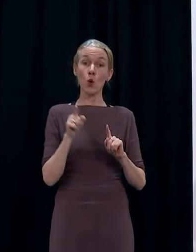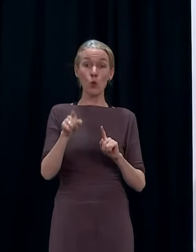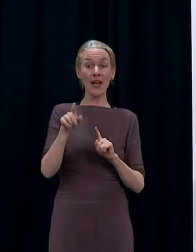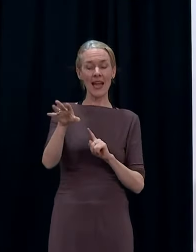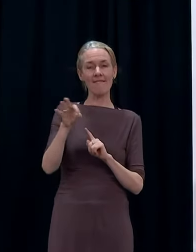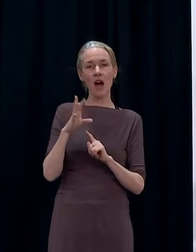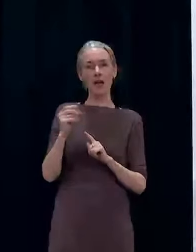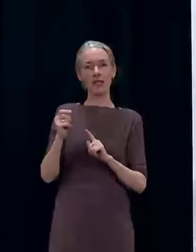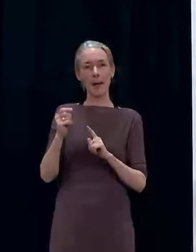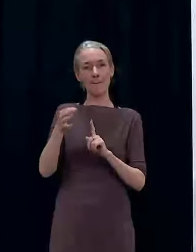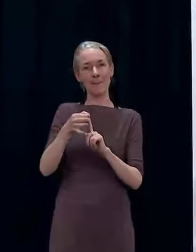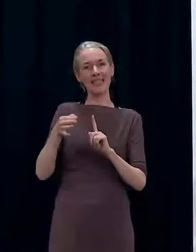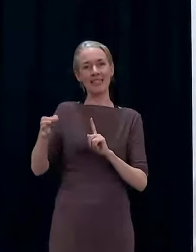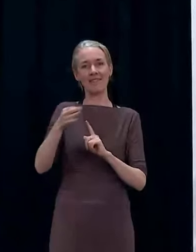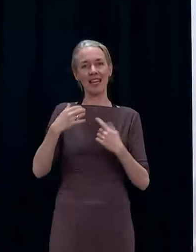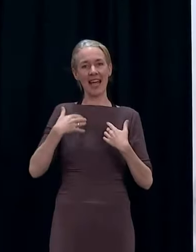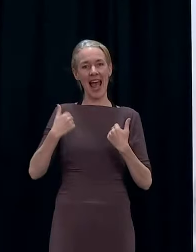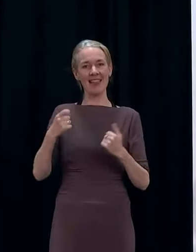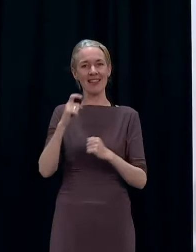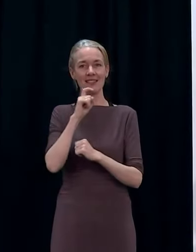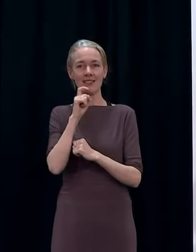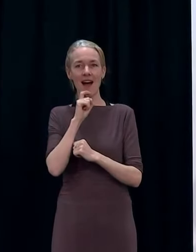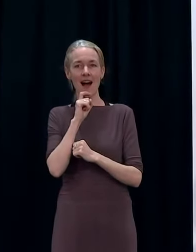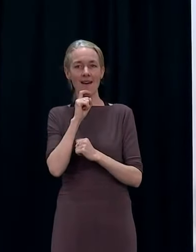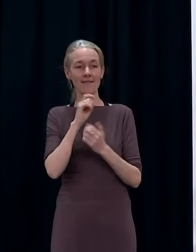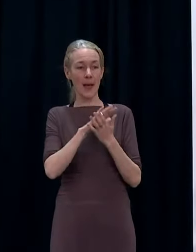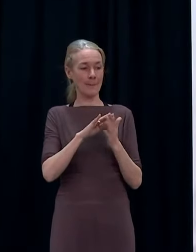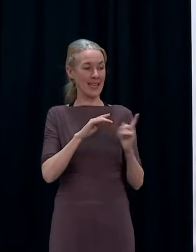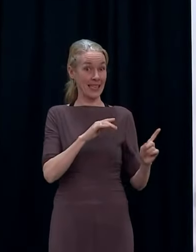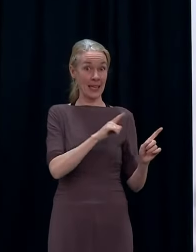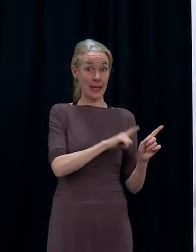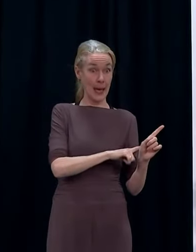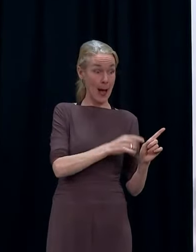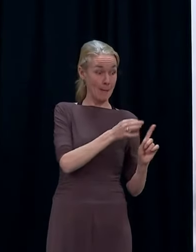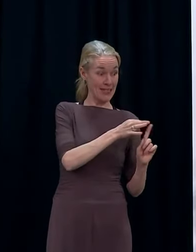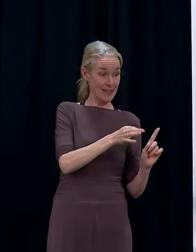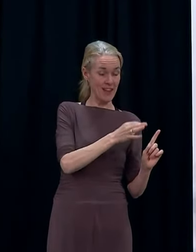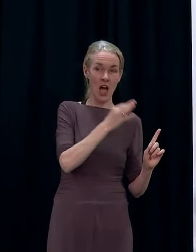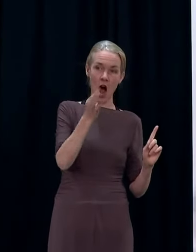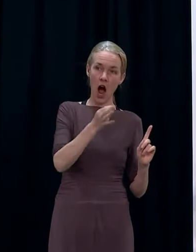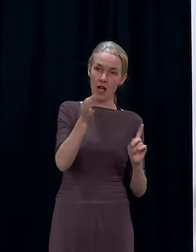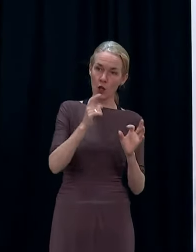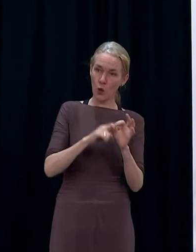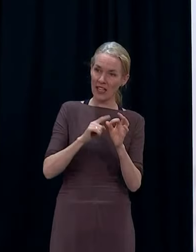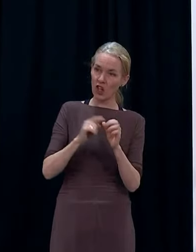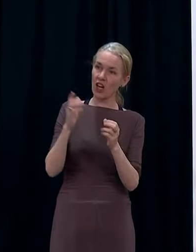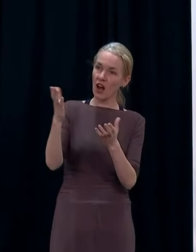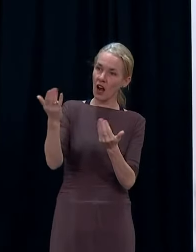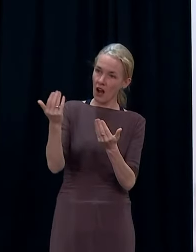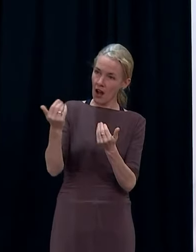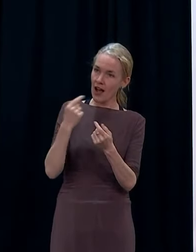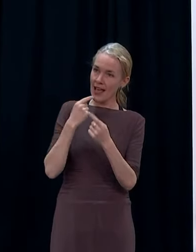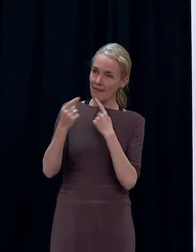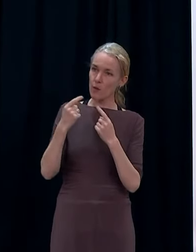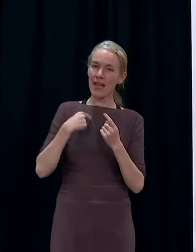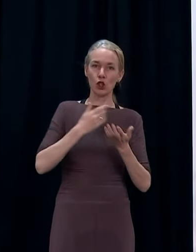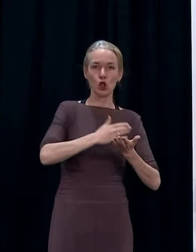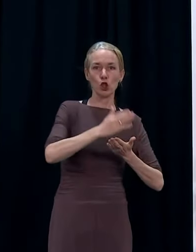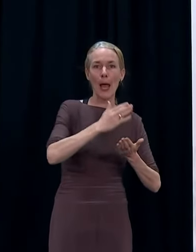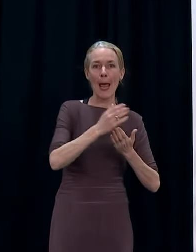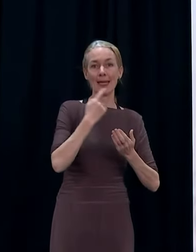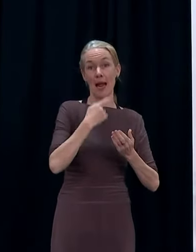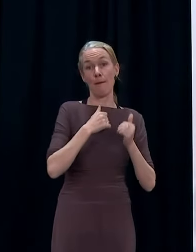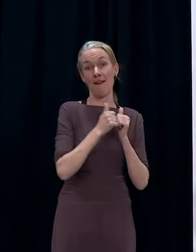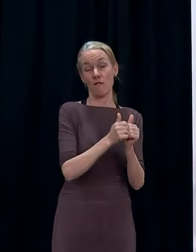vaccination, to answer questions, so that those young people could also then go out and spread the message with their peers. But certainly community leaders,